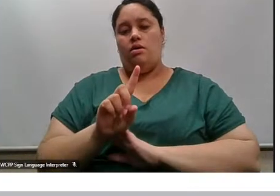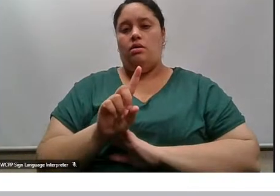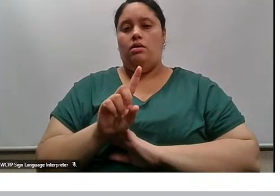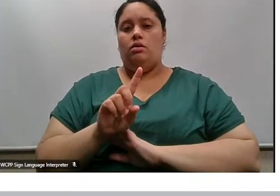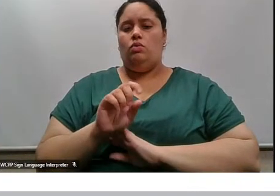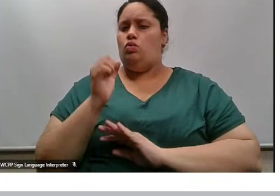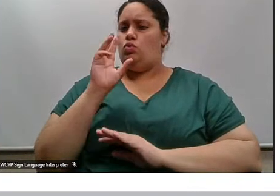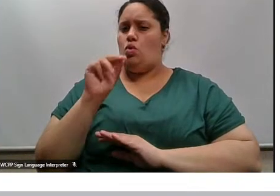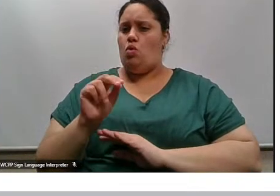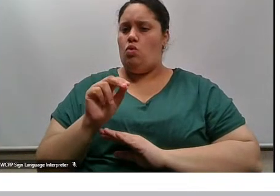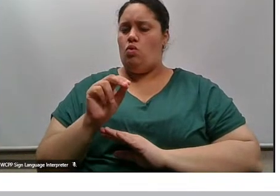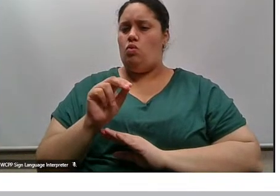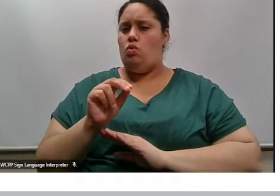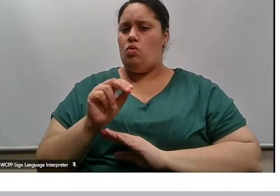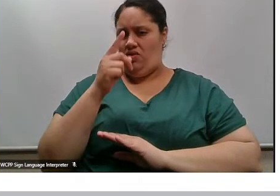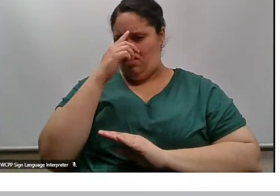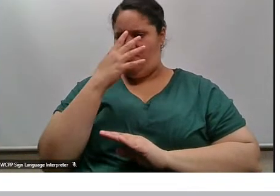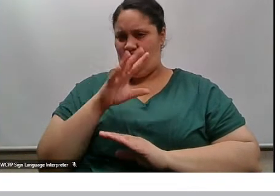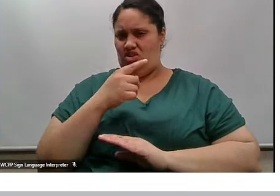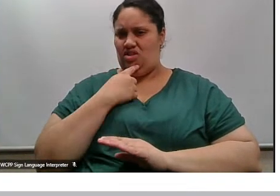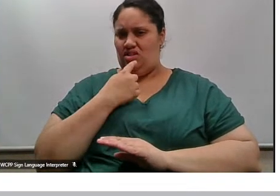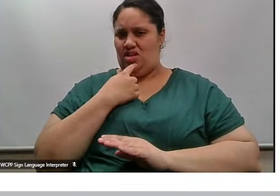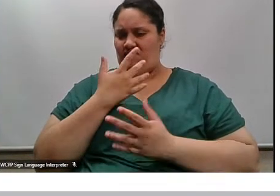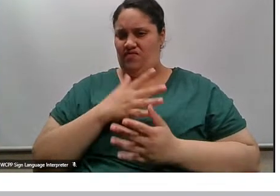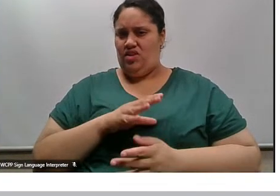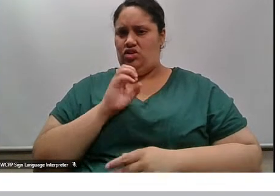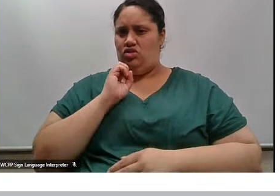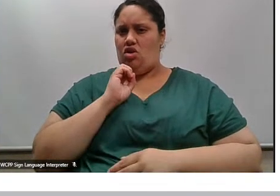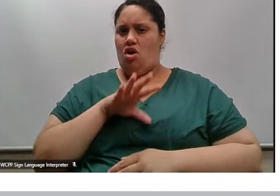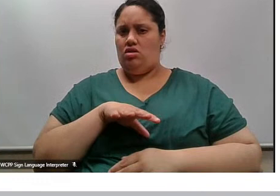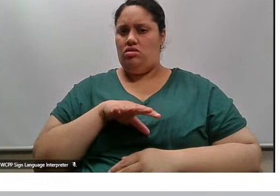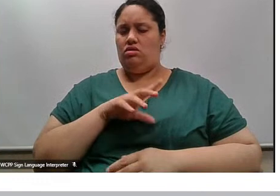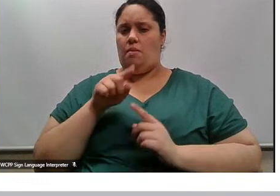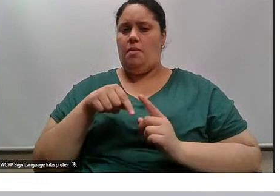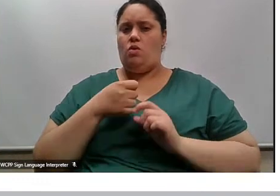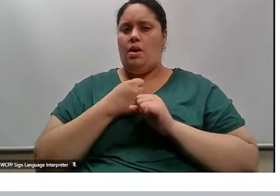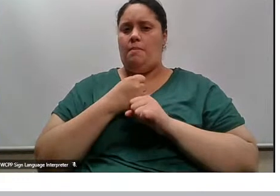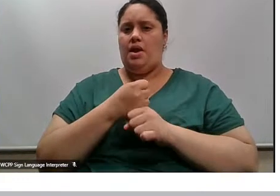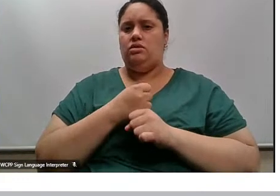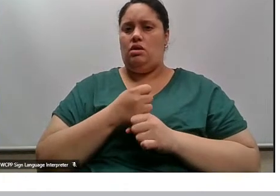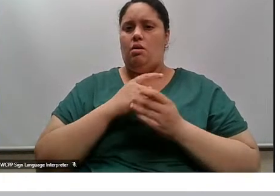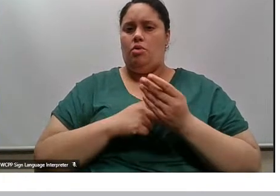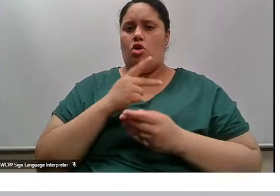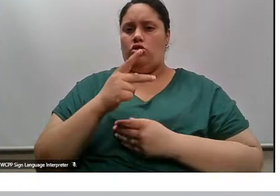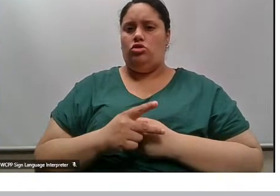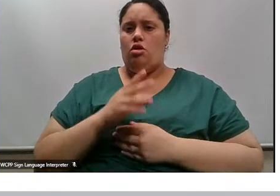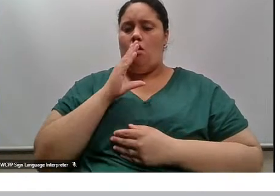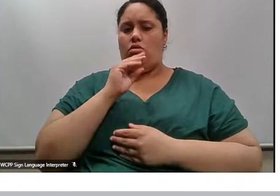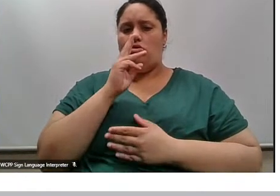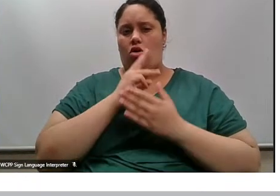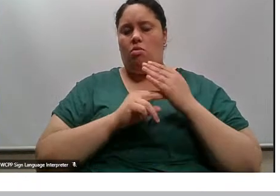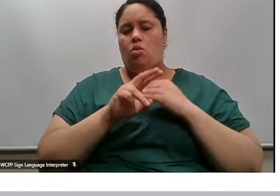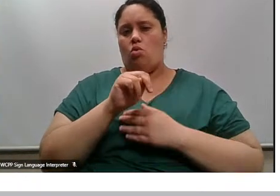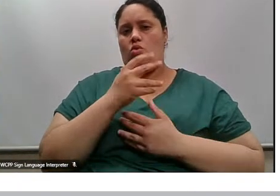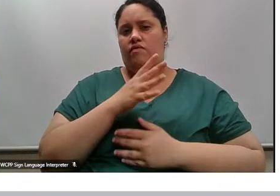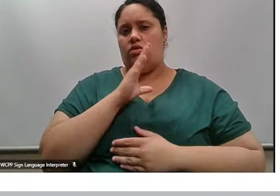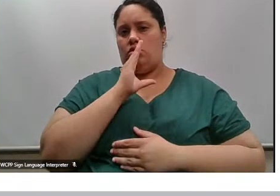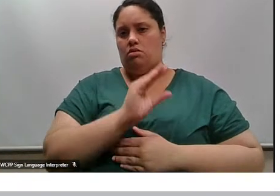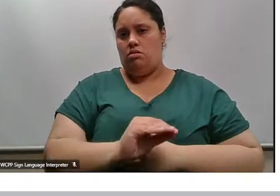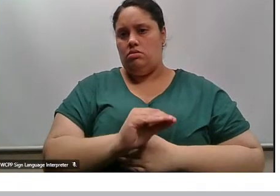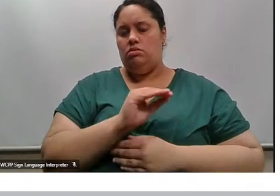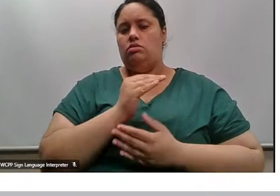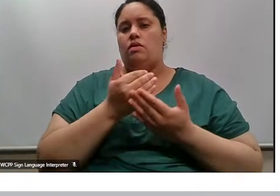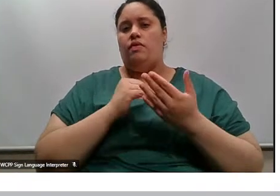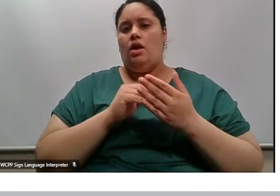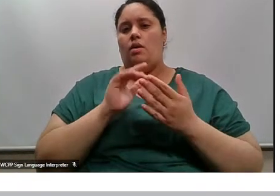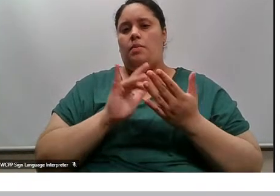191, no, I think that one she also indicated that it's already been asked about ambassadors project, which was asked by Honorable Bondo. And on